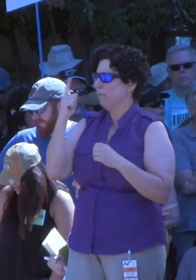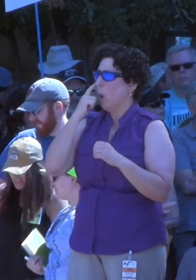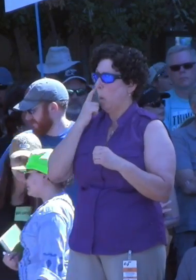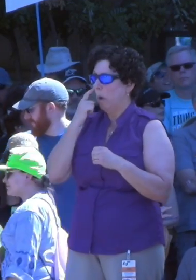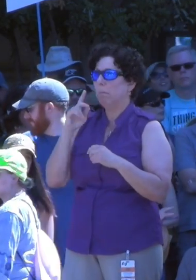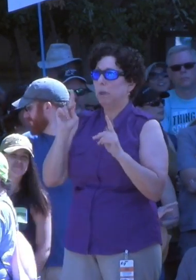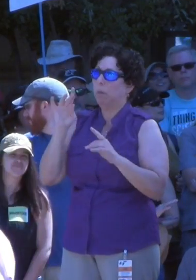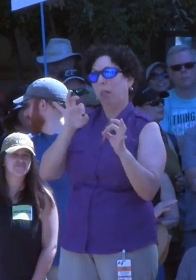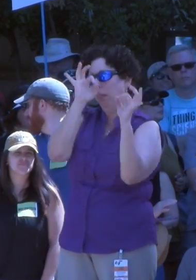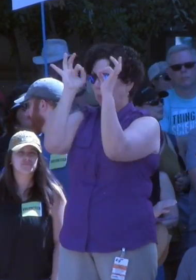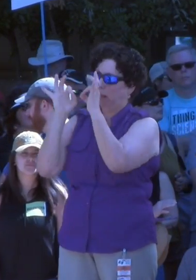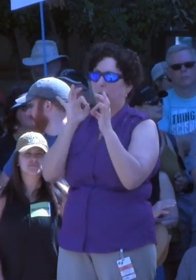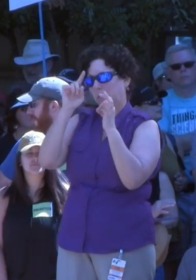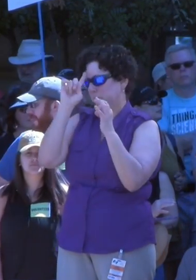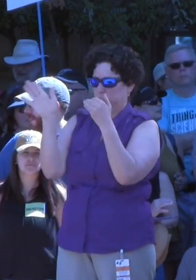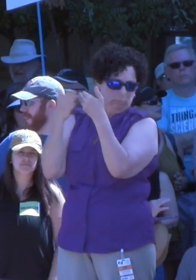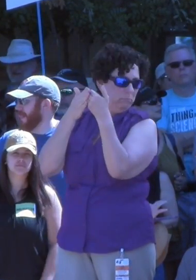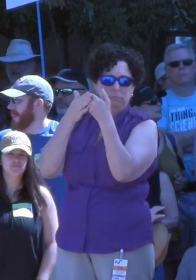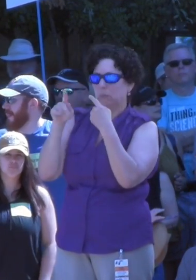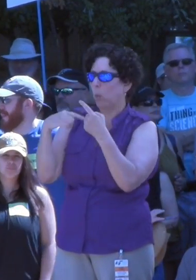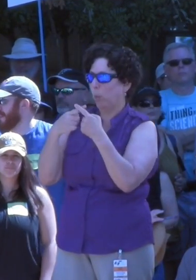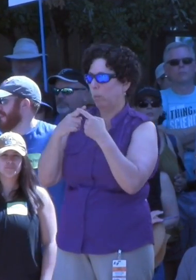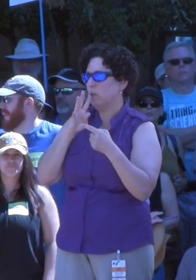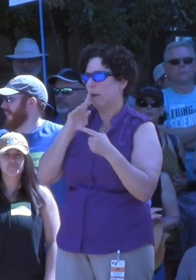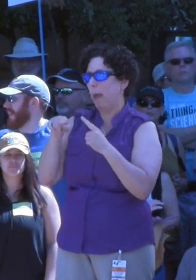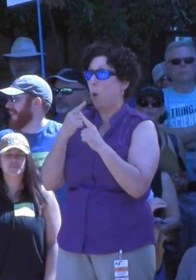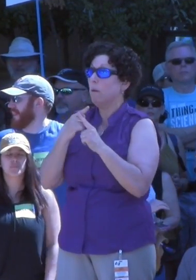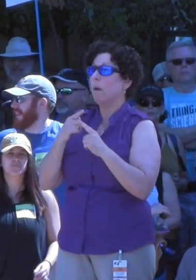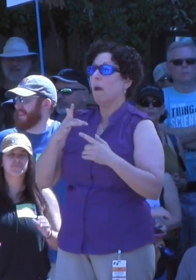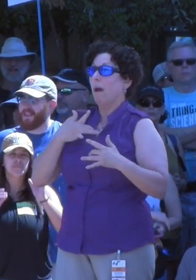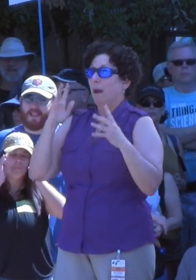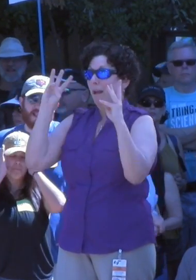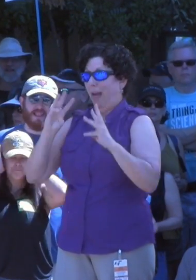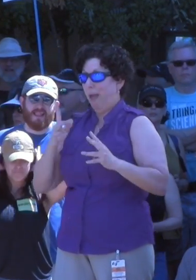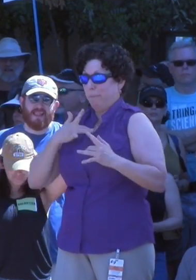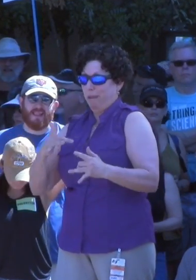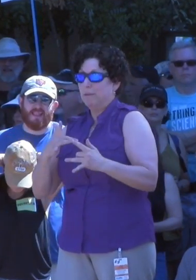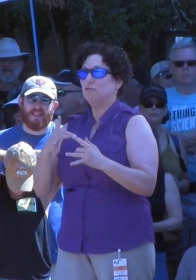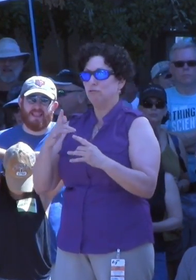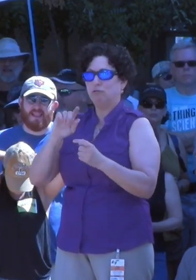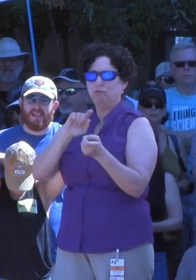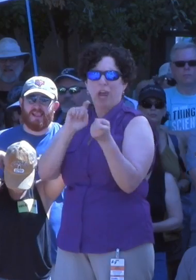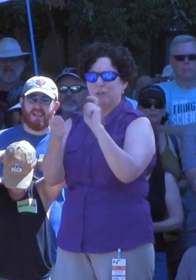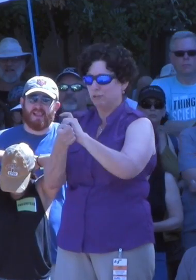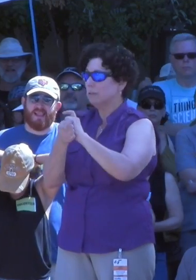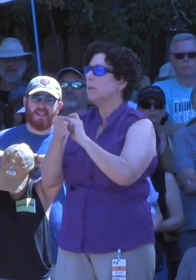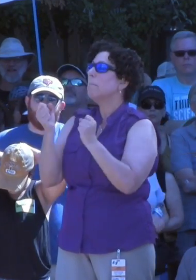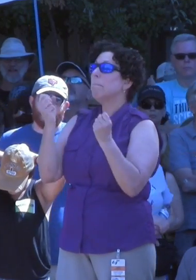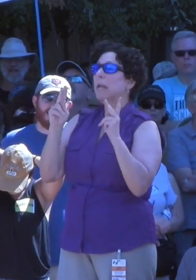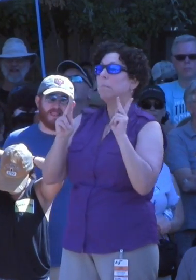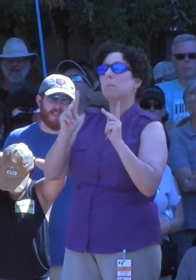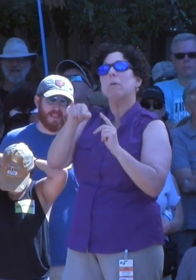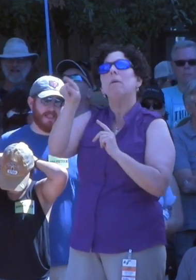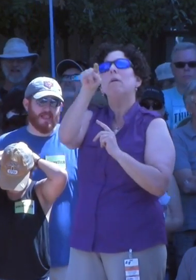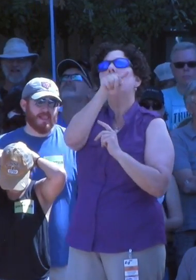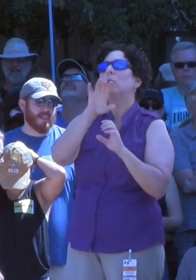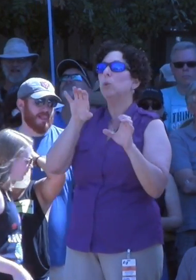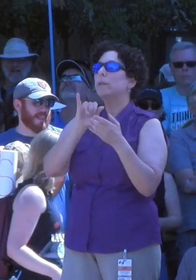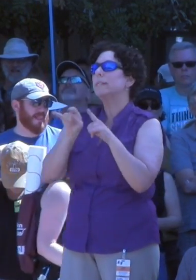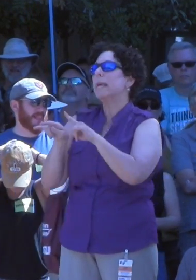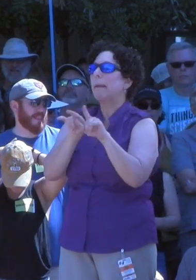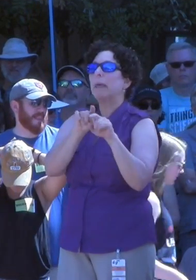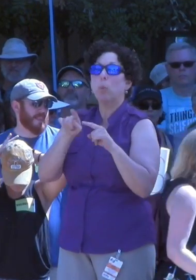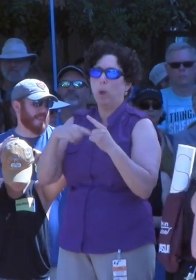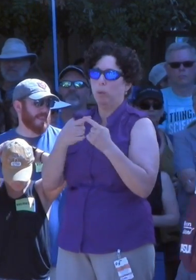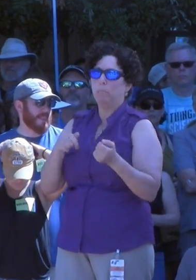eyes rolling and minds shut down by others when raising climate change, many in the scientific community do the same thing when the topic of diversity in science is